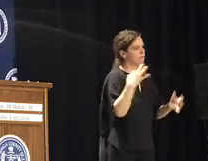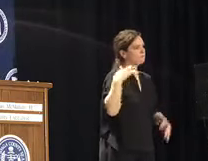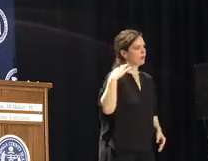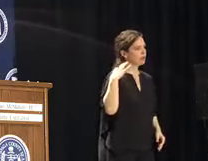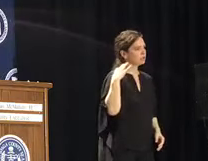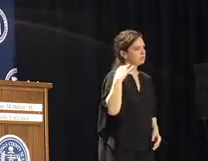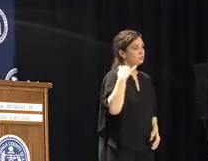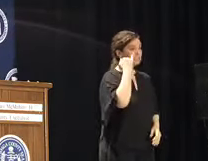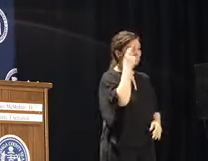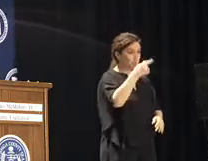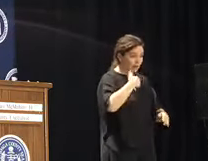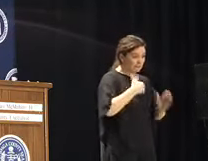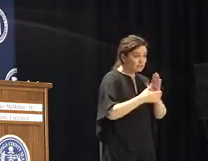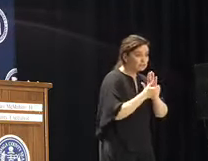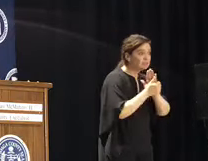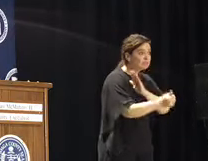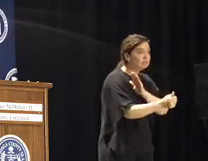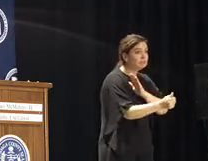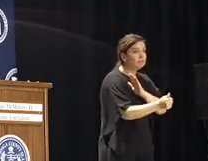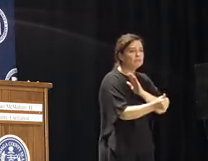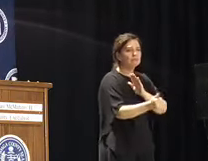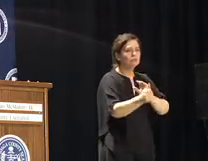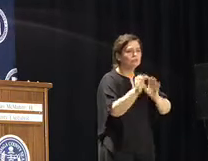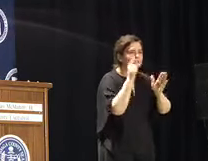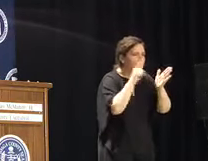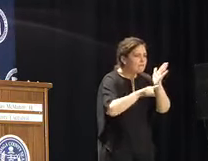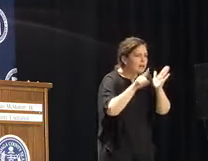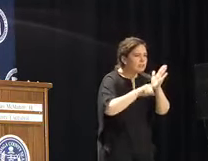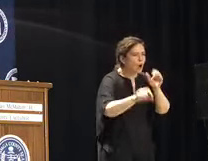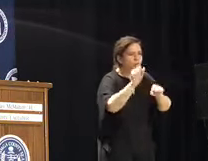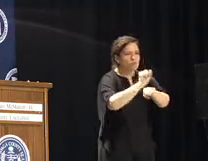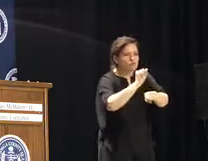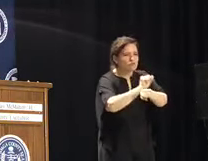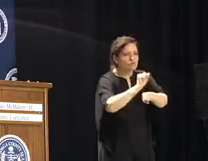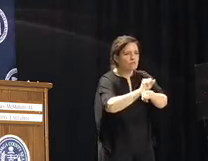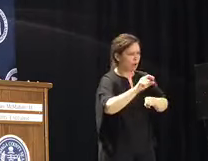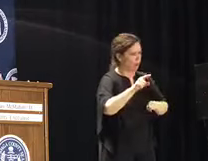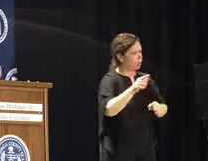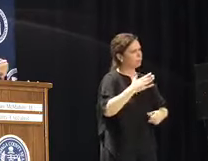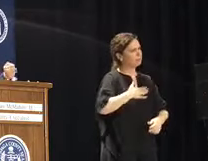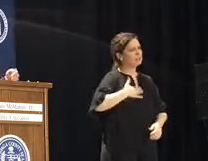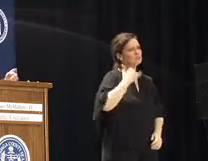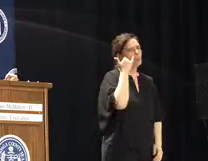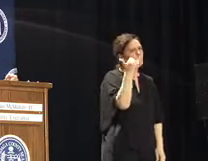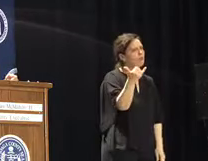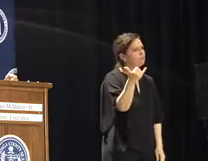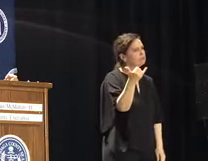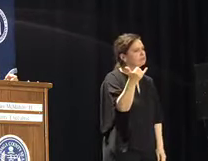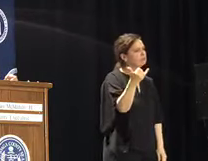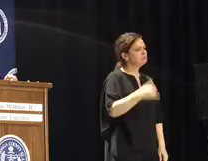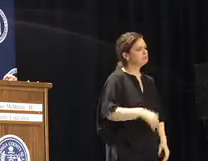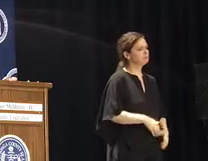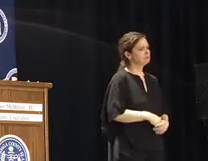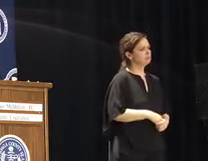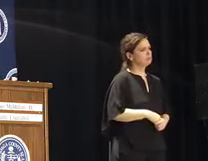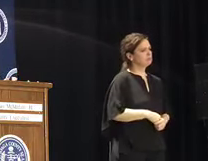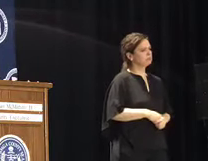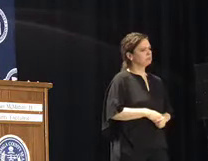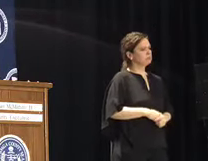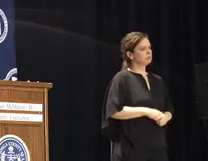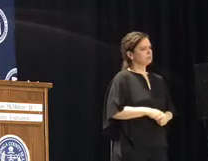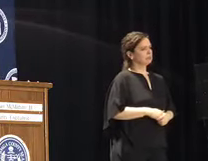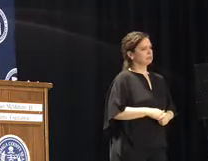set, we would love you to be on this list in the event down the road that things go in a path that